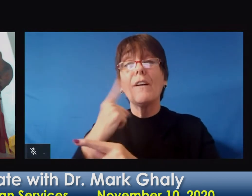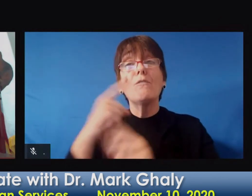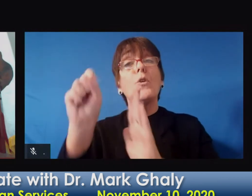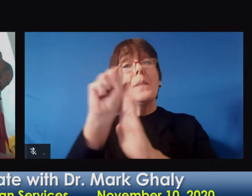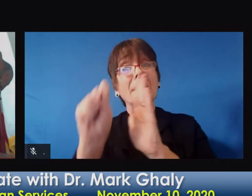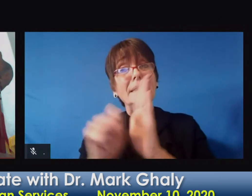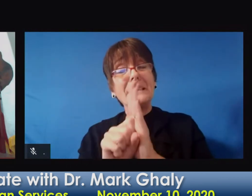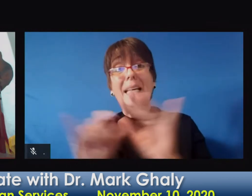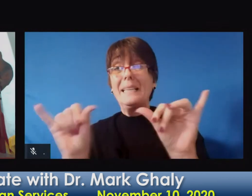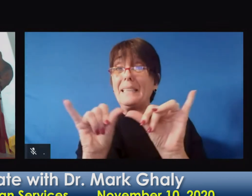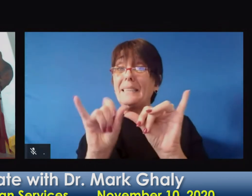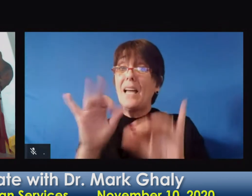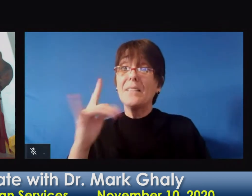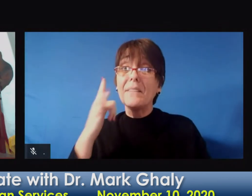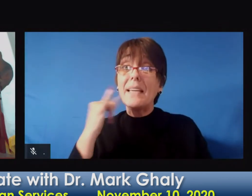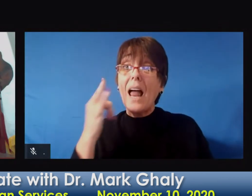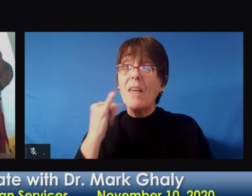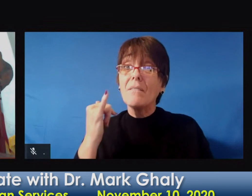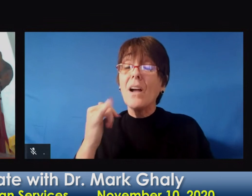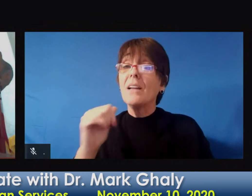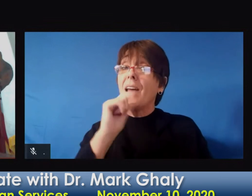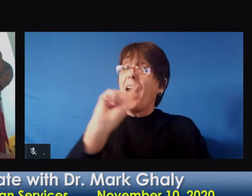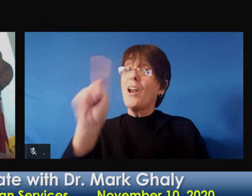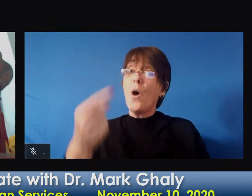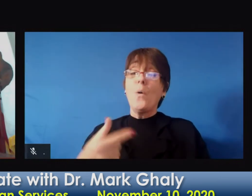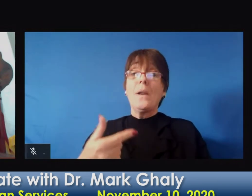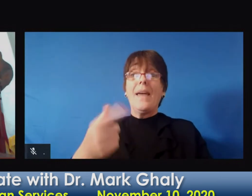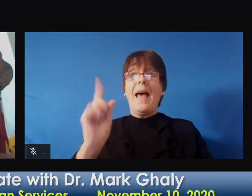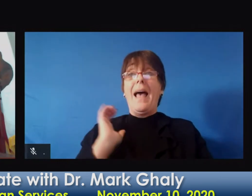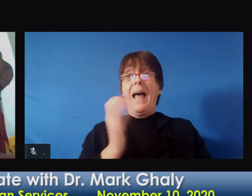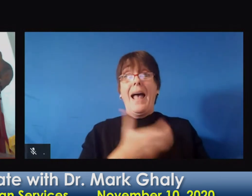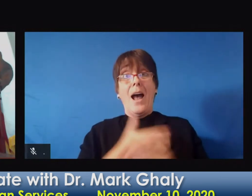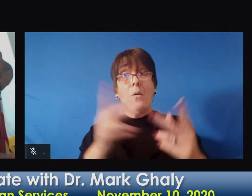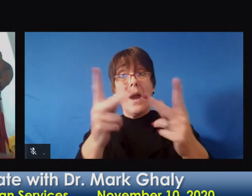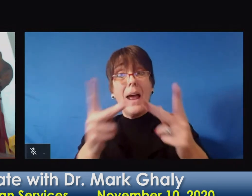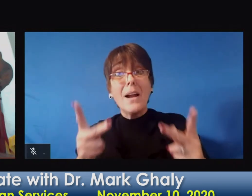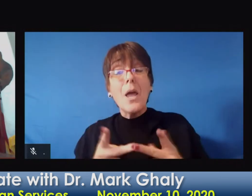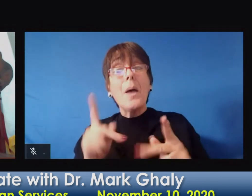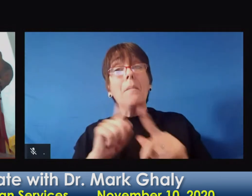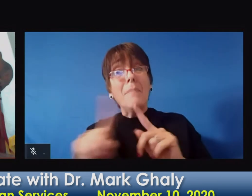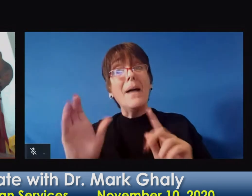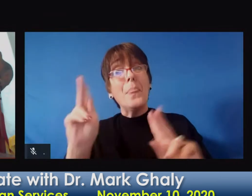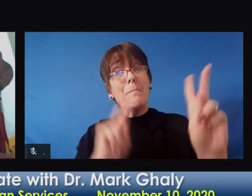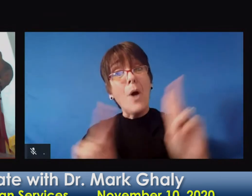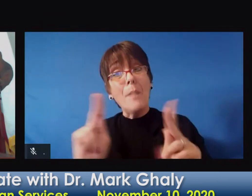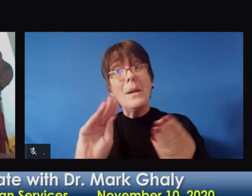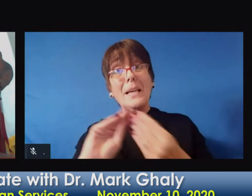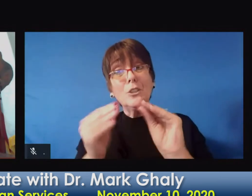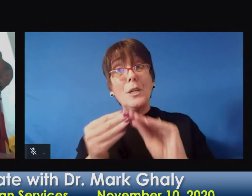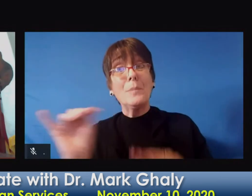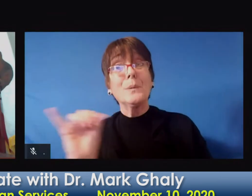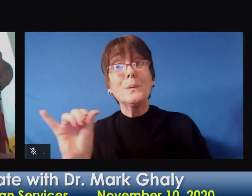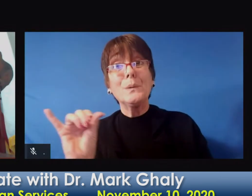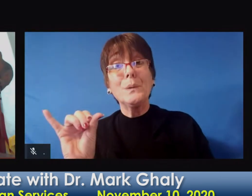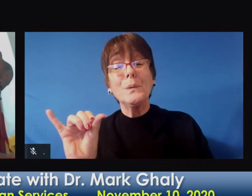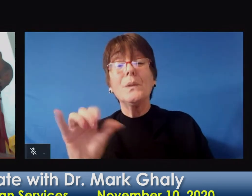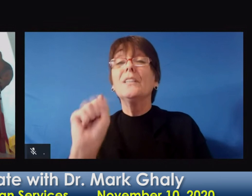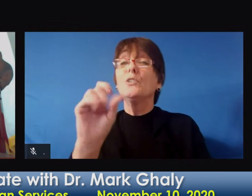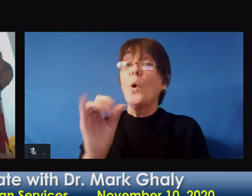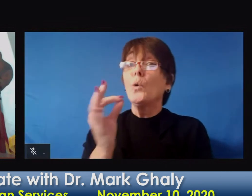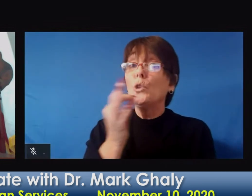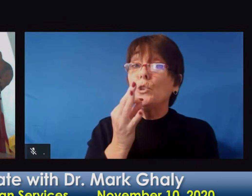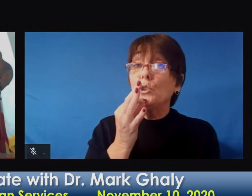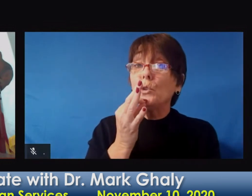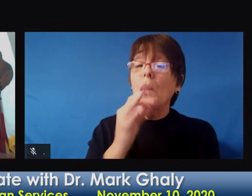size of California, not just from the geography, but from the population size as well. So soon, but